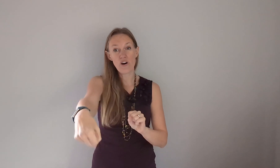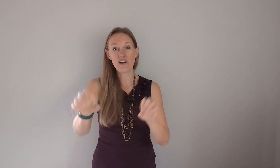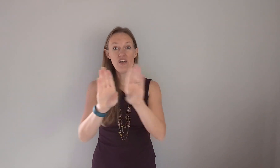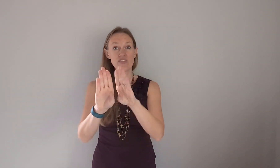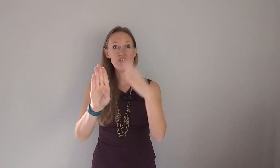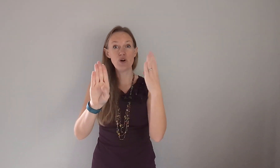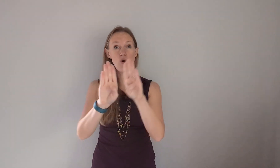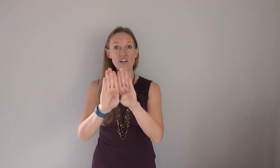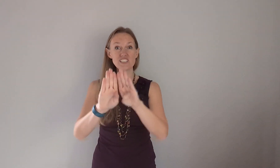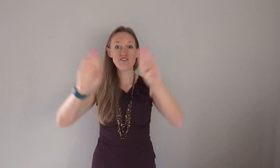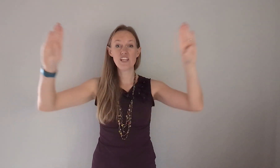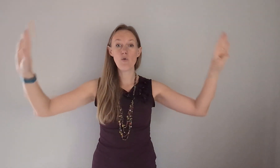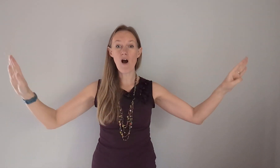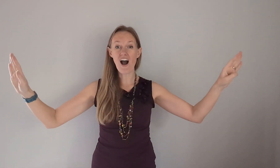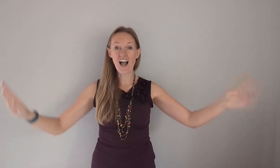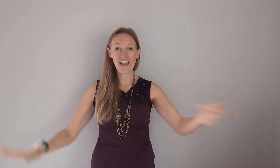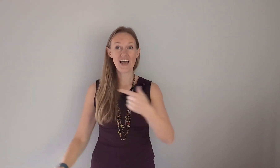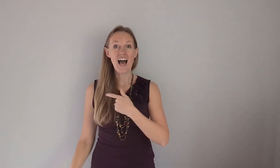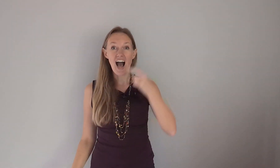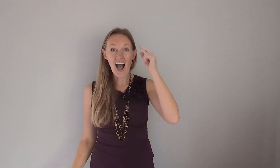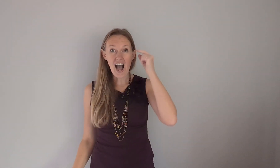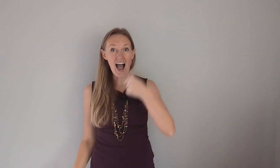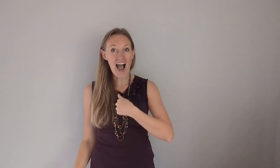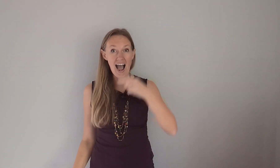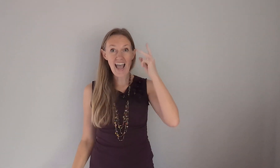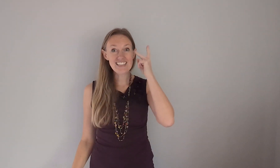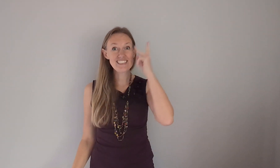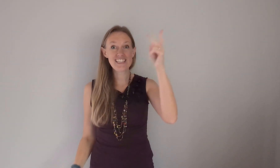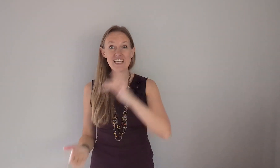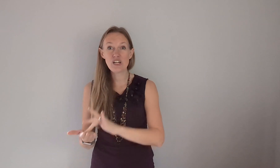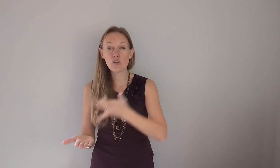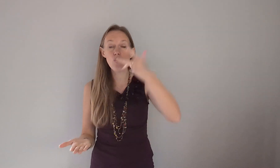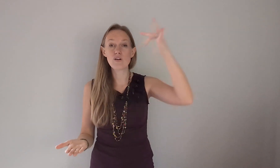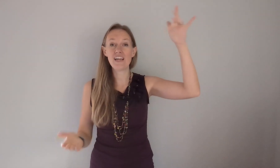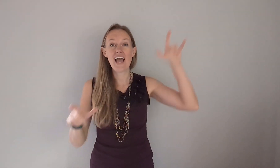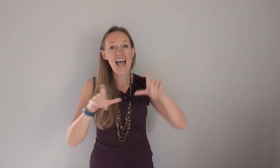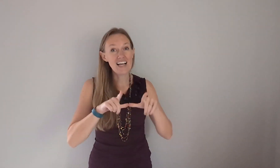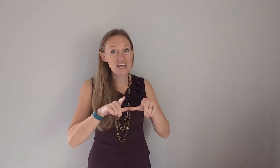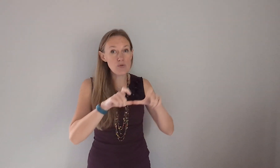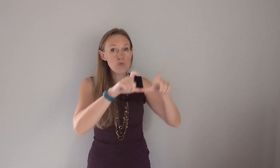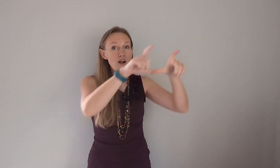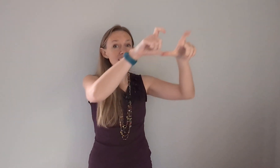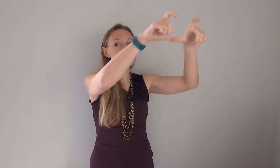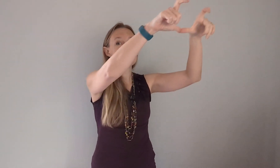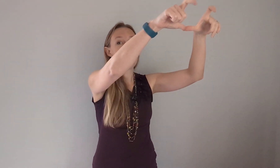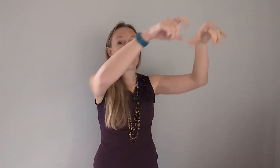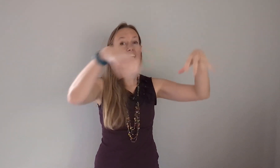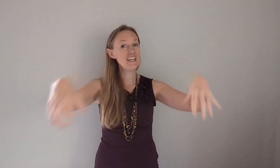torn. The doors fling wide. I see glory as I run inside